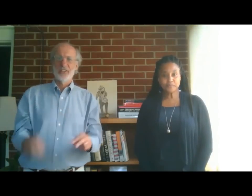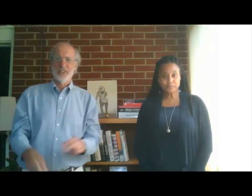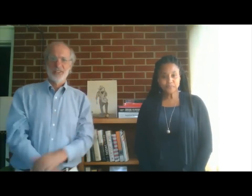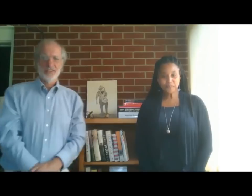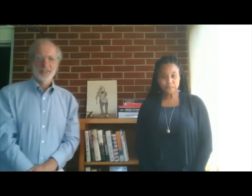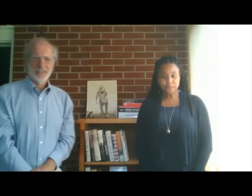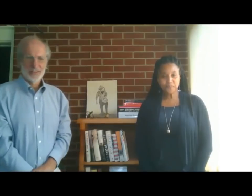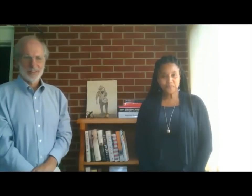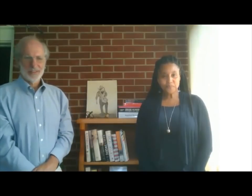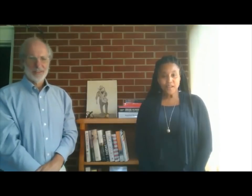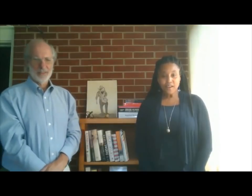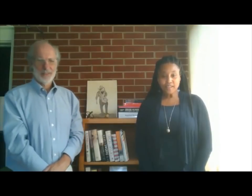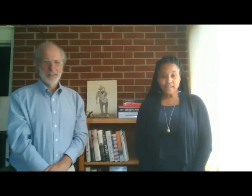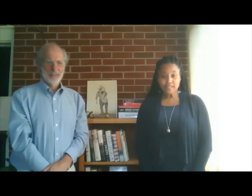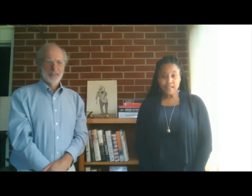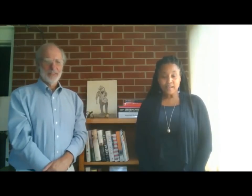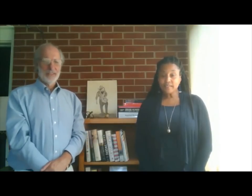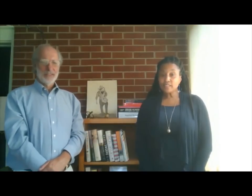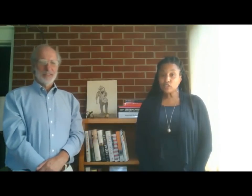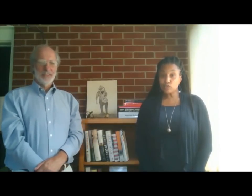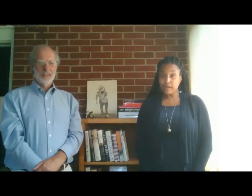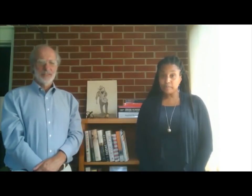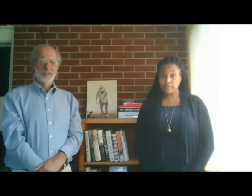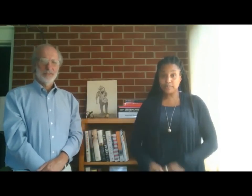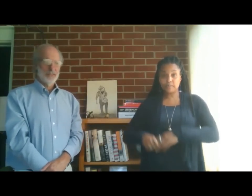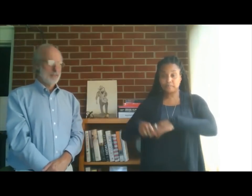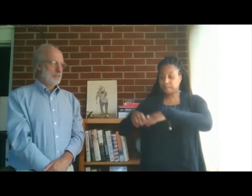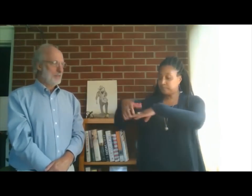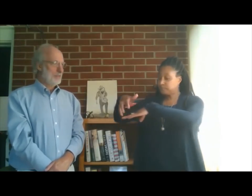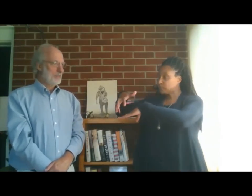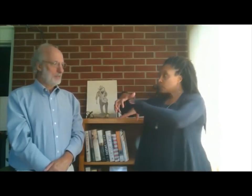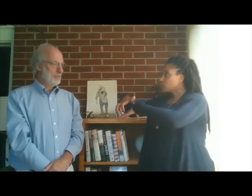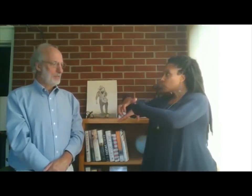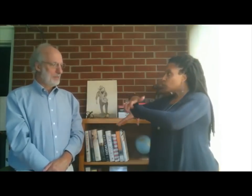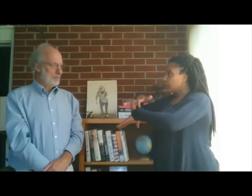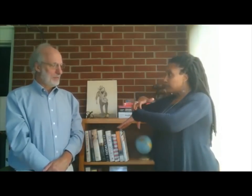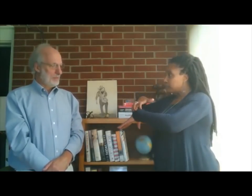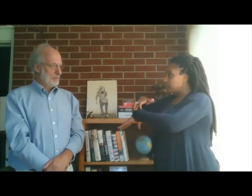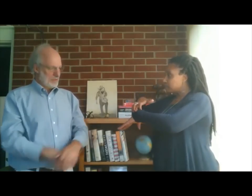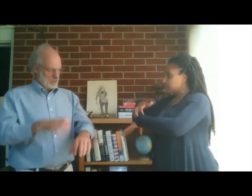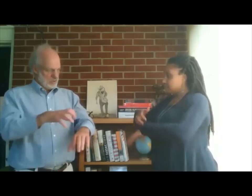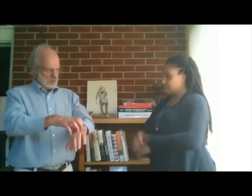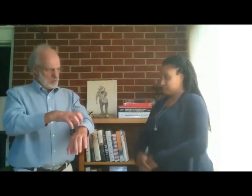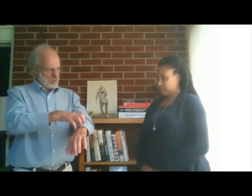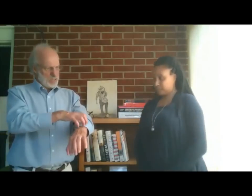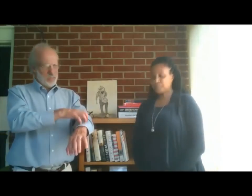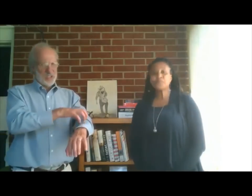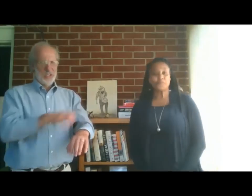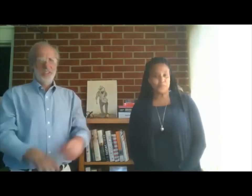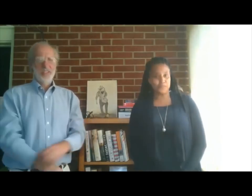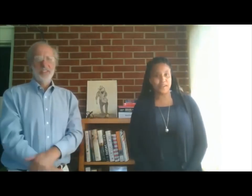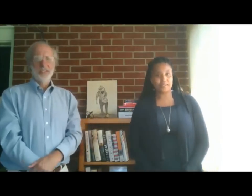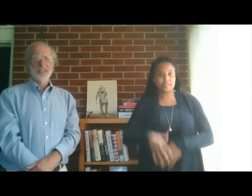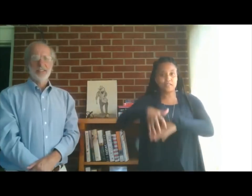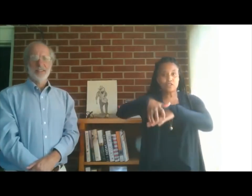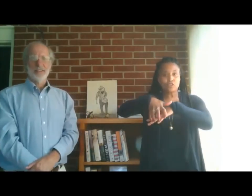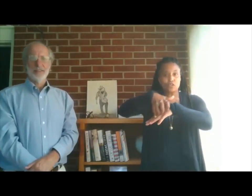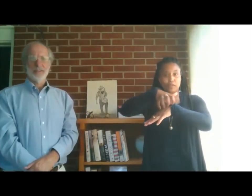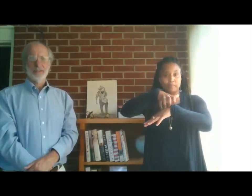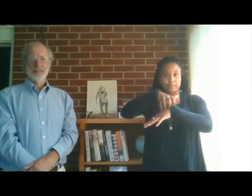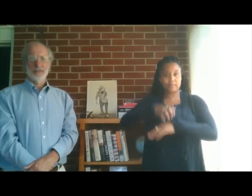Chair. Our next sign is grapes. Grapes. Grapes.